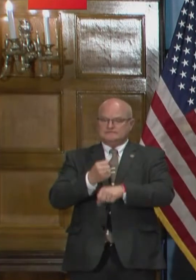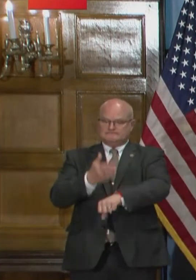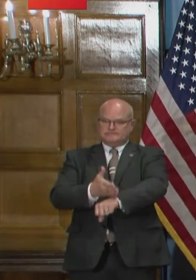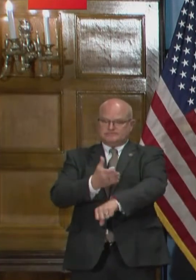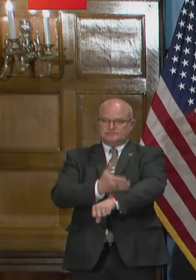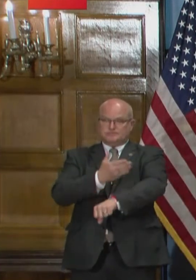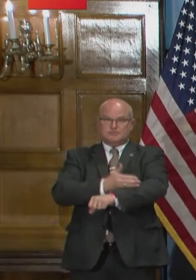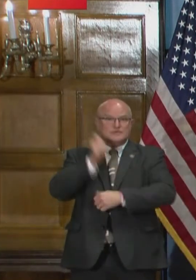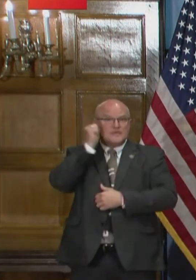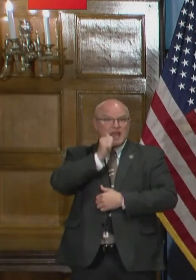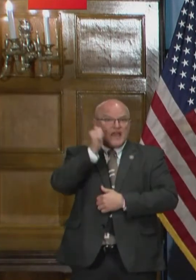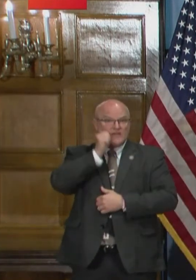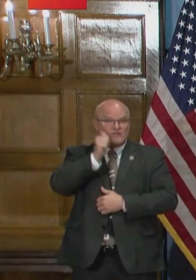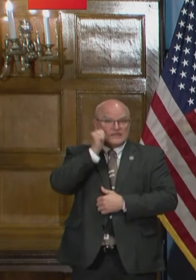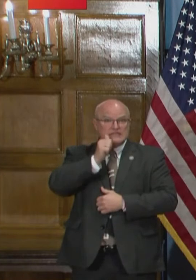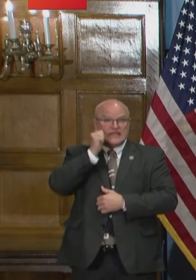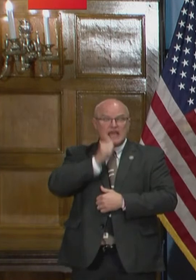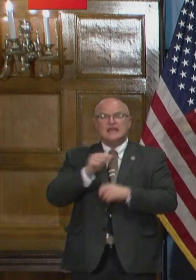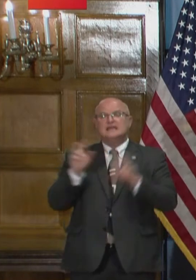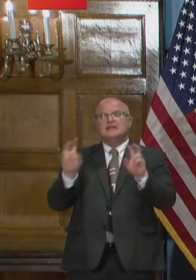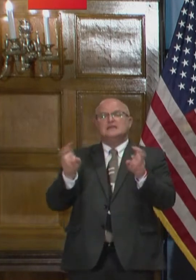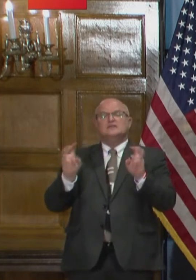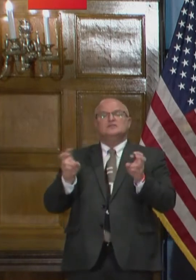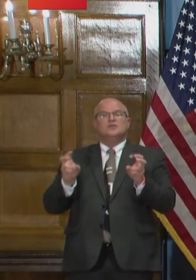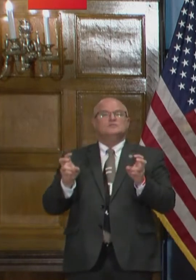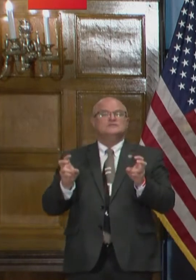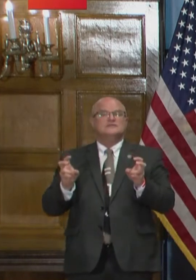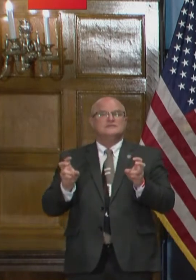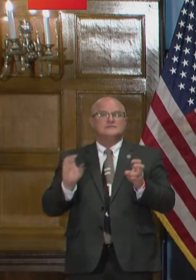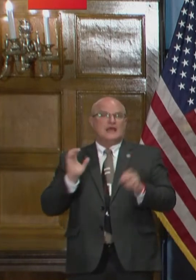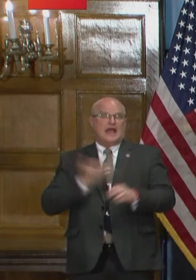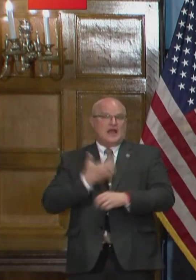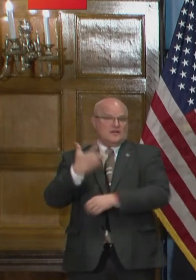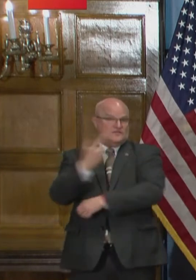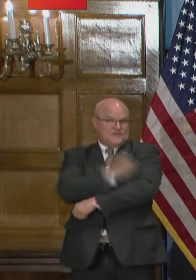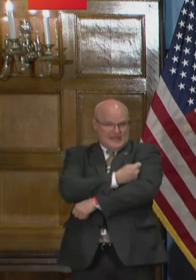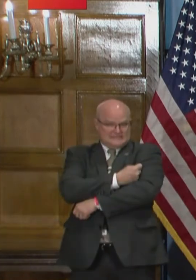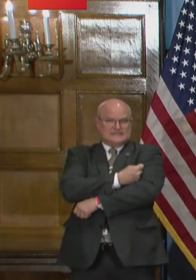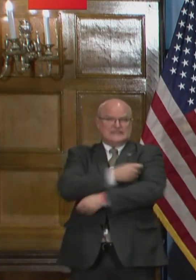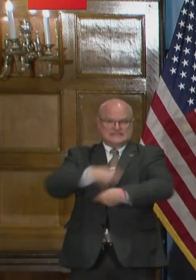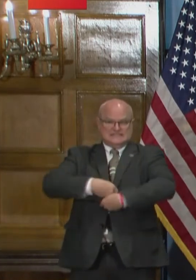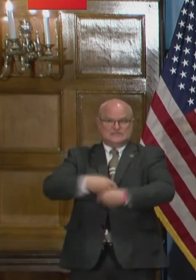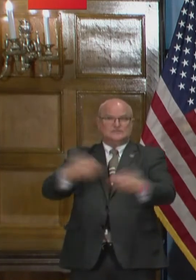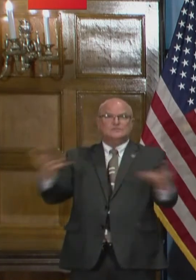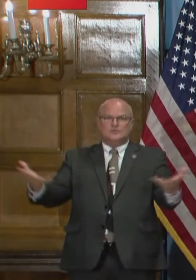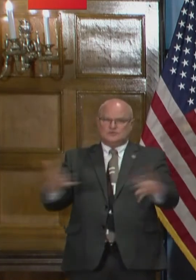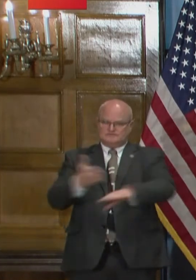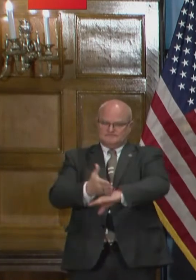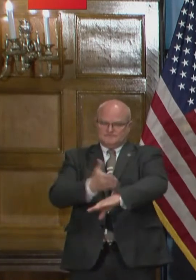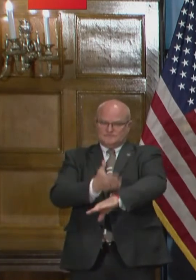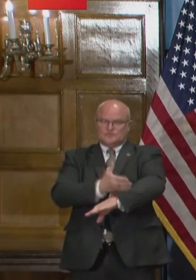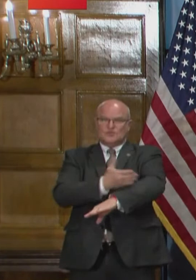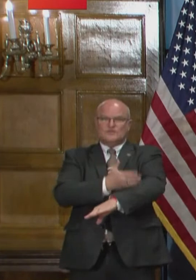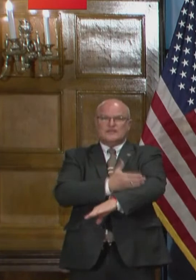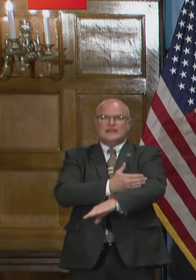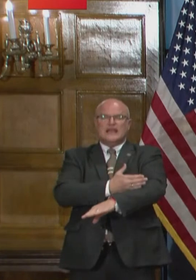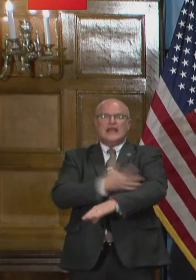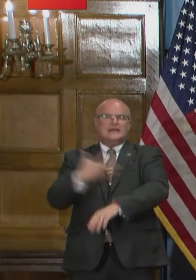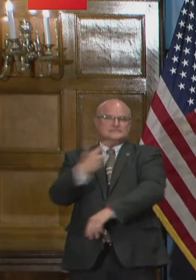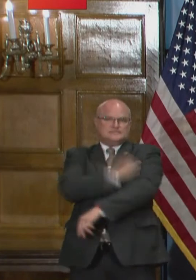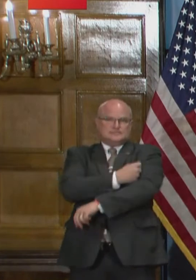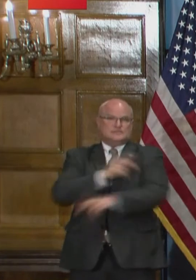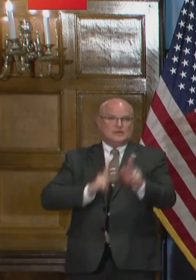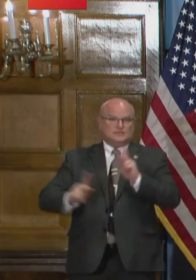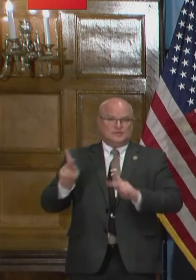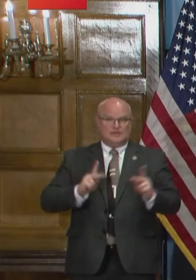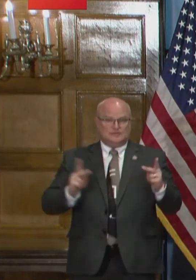every day in terms of our vaccine distribution and getting into the arms of Arkansans. I